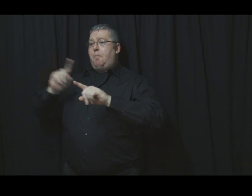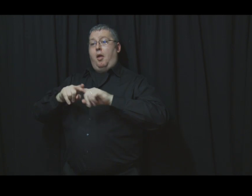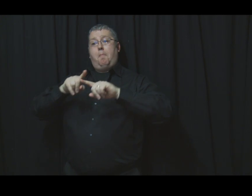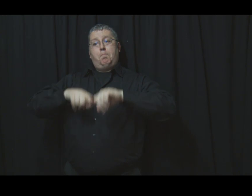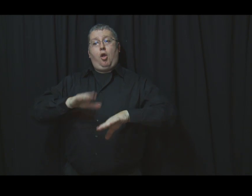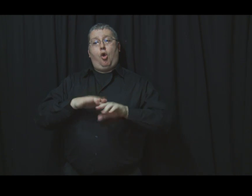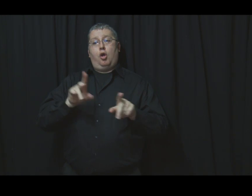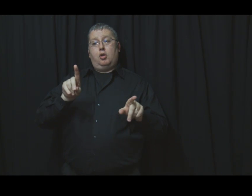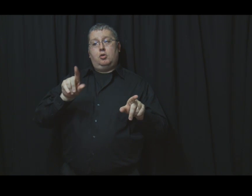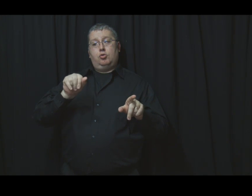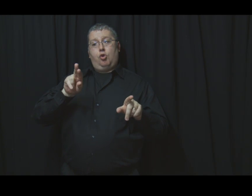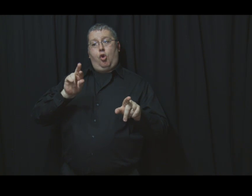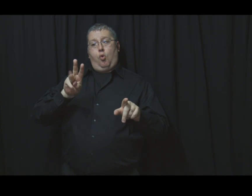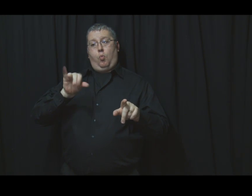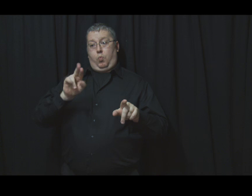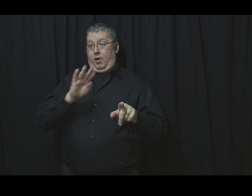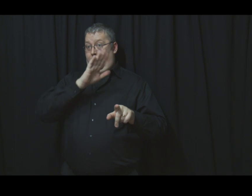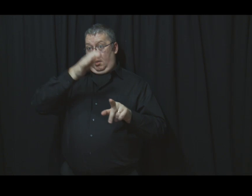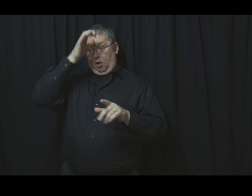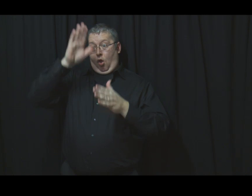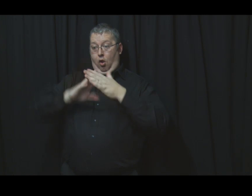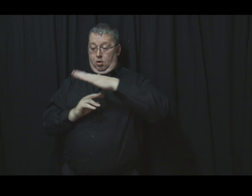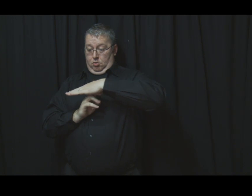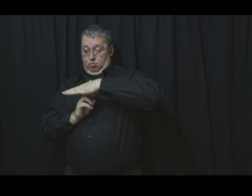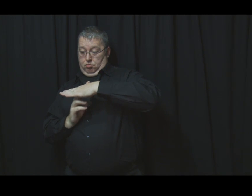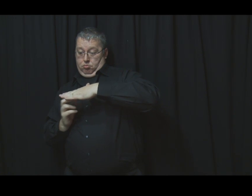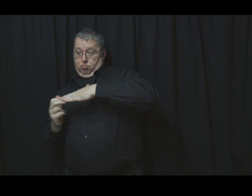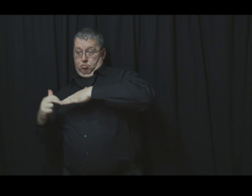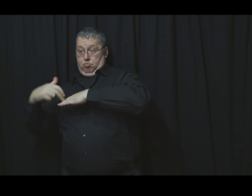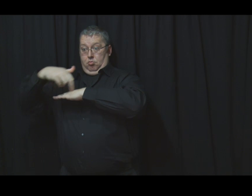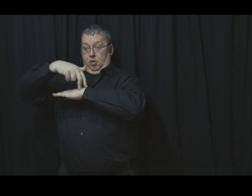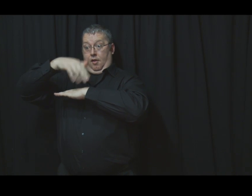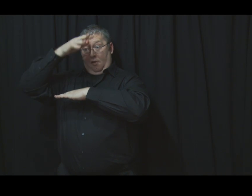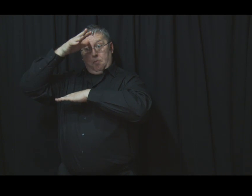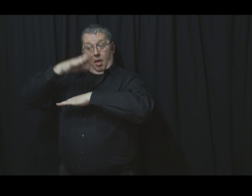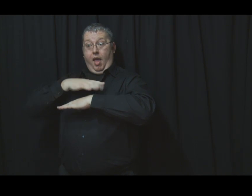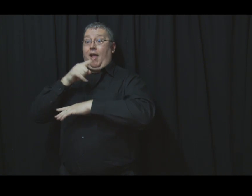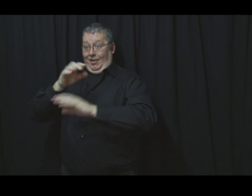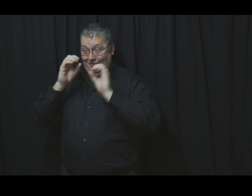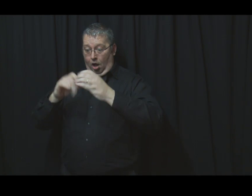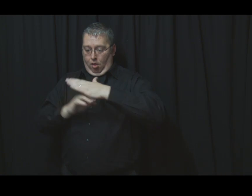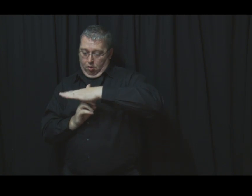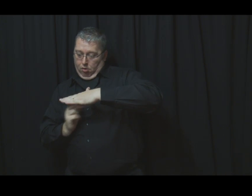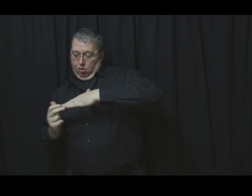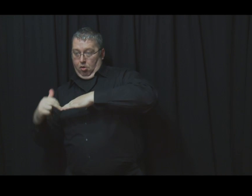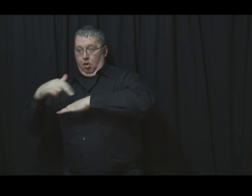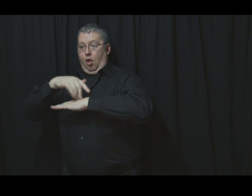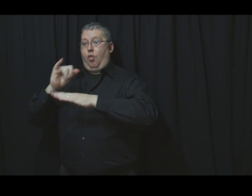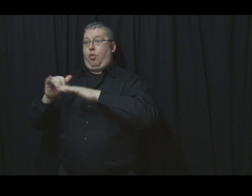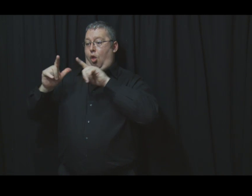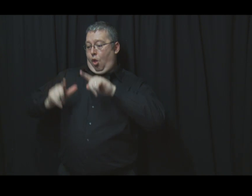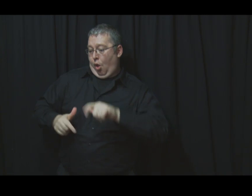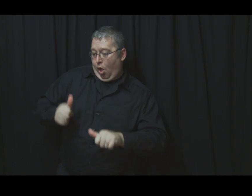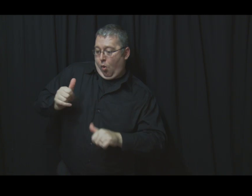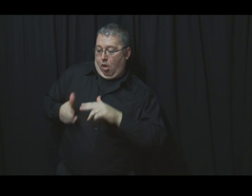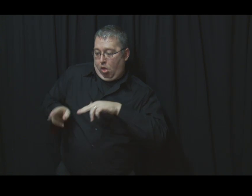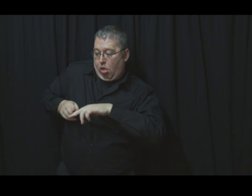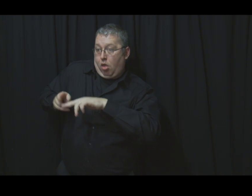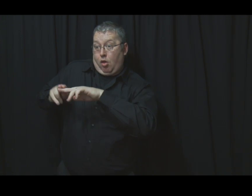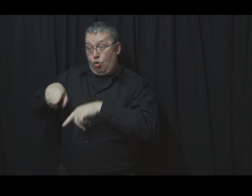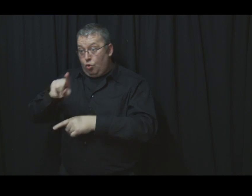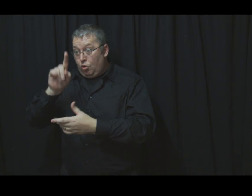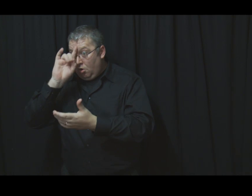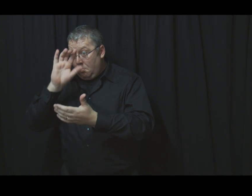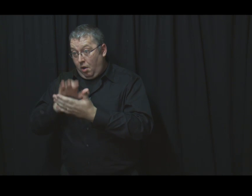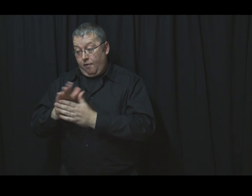of human evolution as presented in The Descent of Man, I mean, Darwin did teach in The Descent of Man there were lower races and higher races. Would you believe